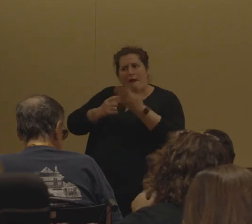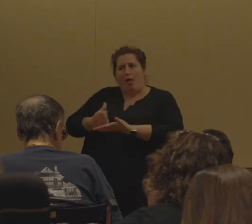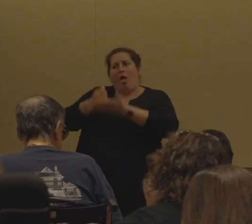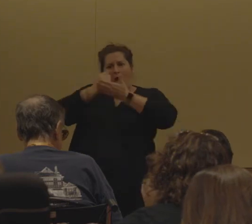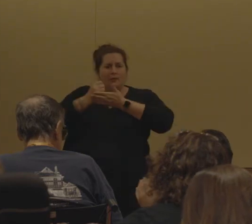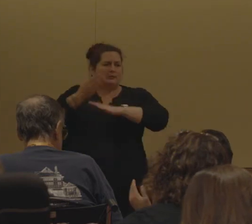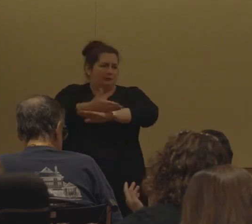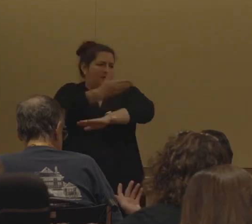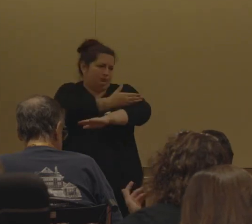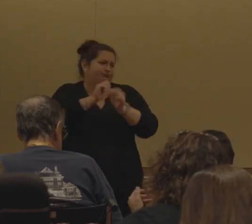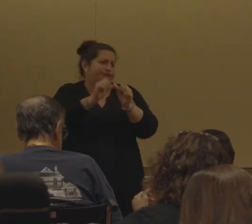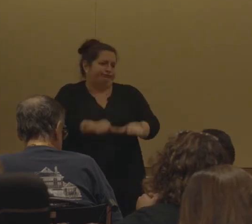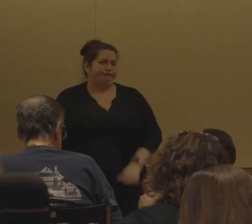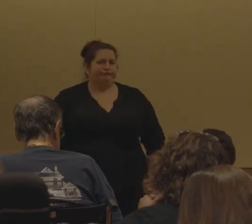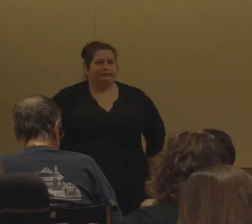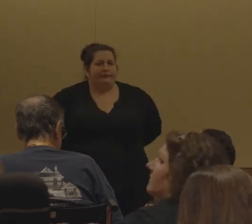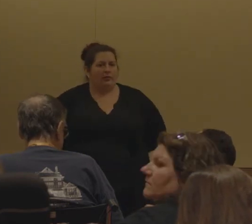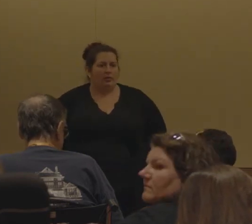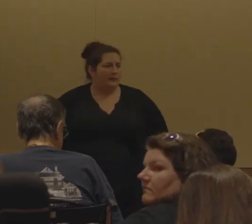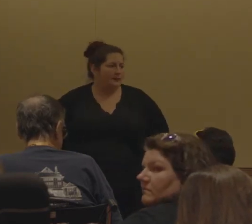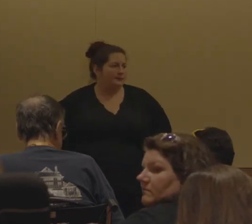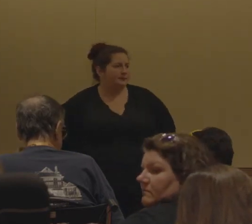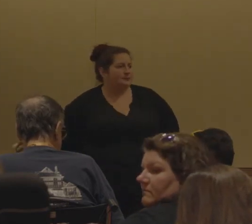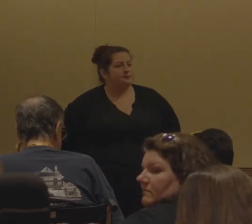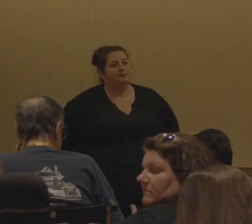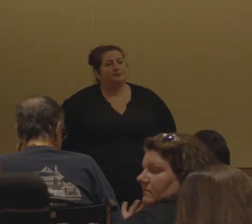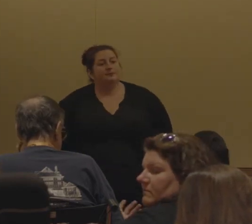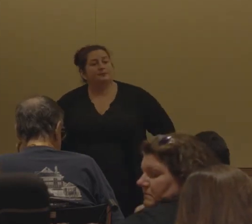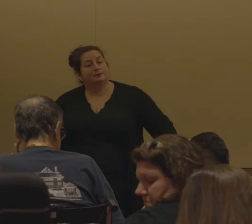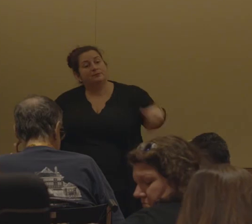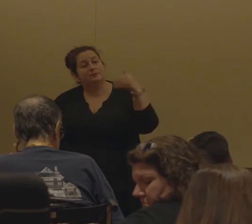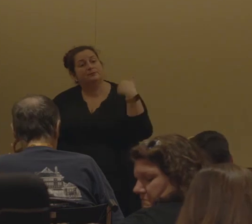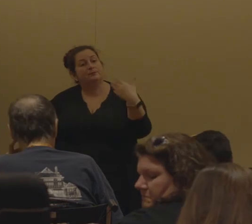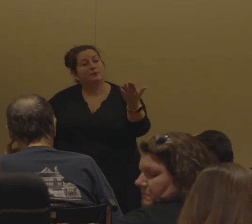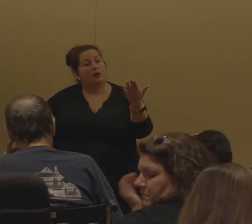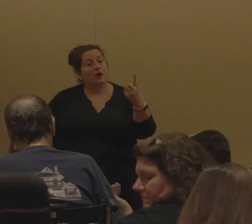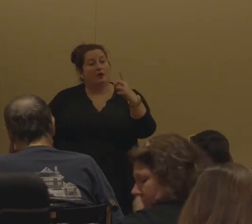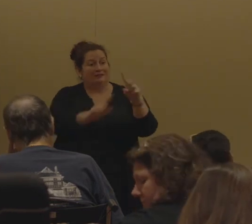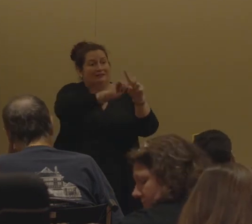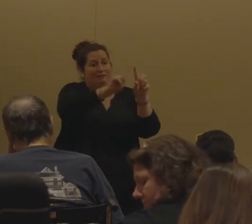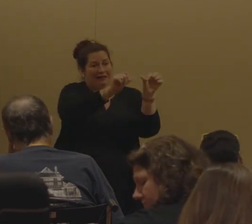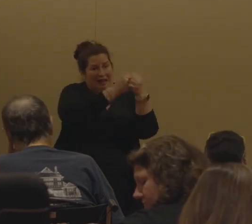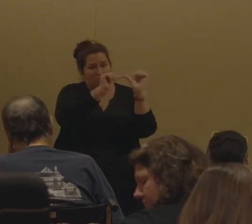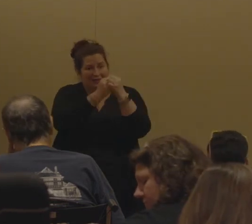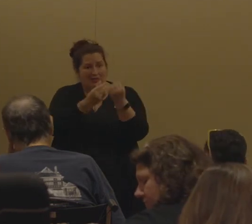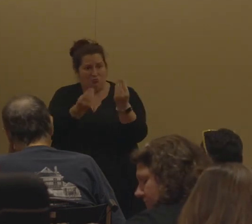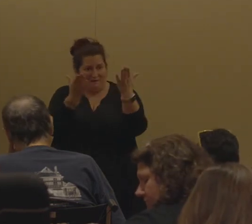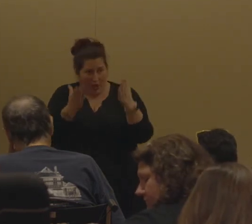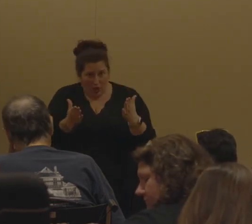us continue to improve. Do you have a question? So speaking of feedback, and when you have the different agencies and providers you do work